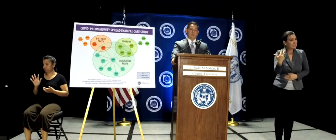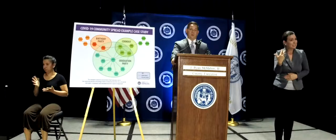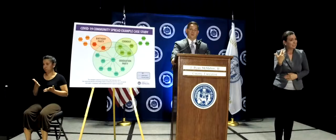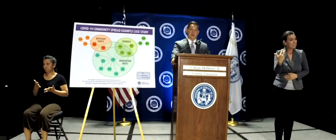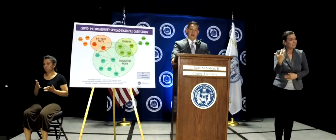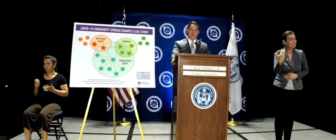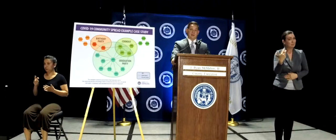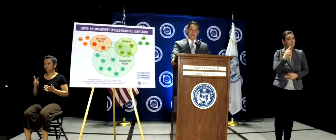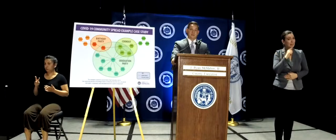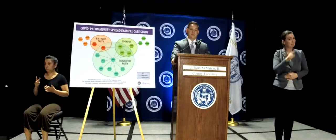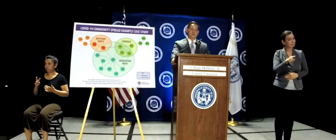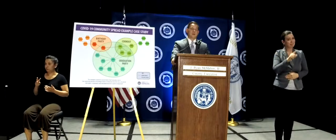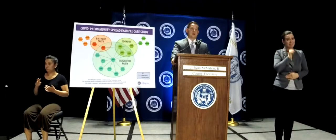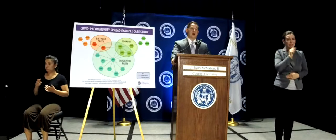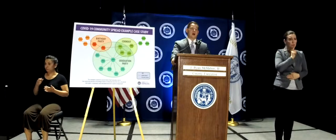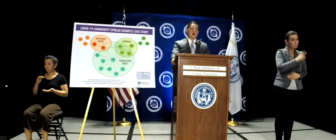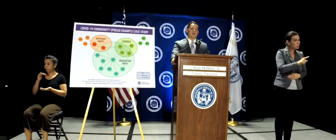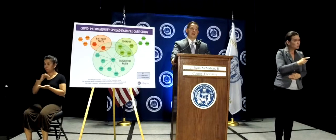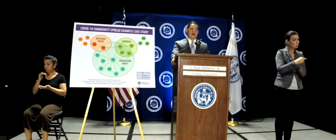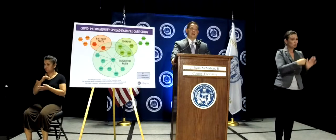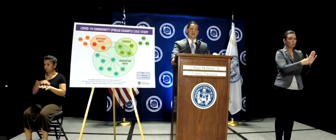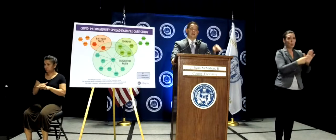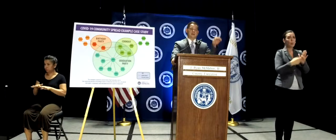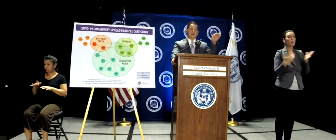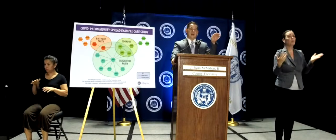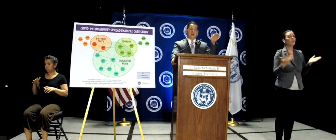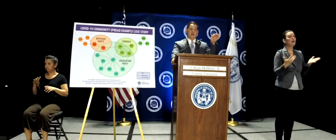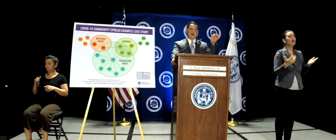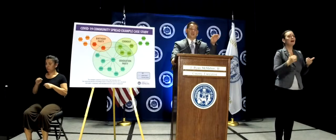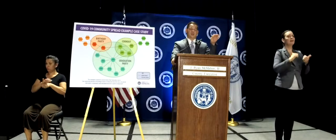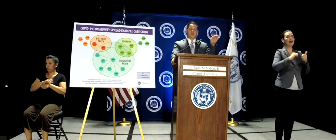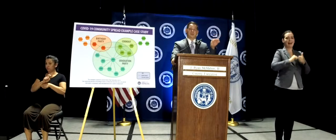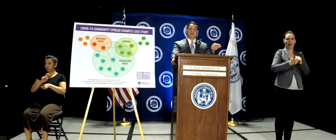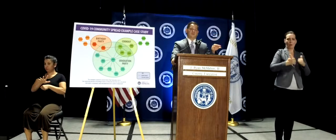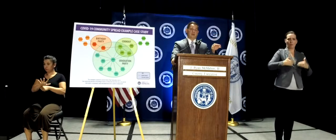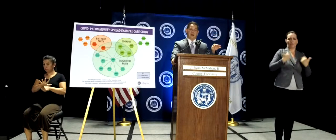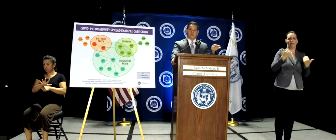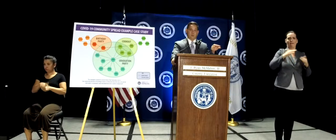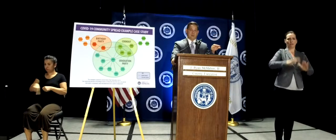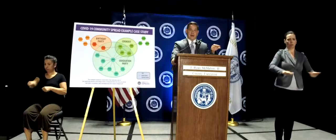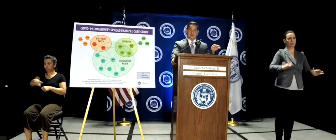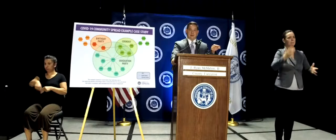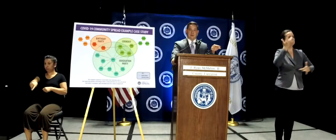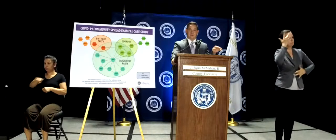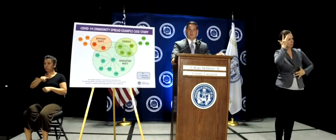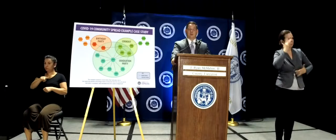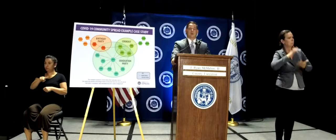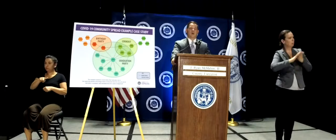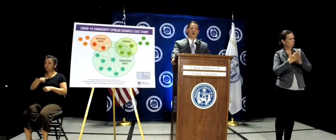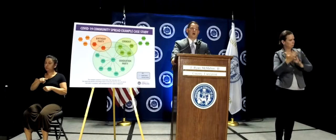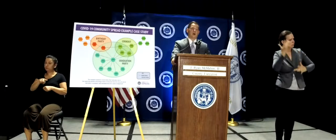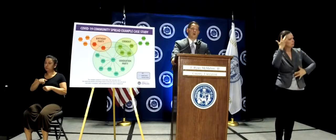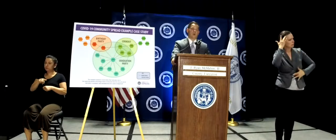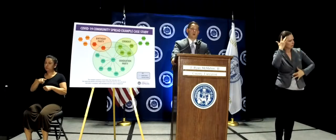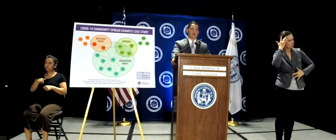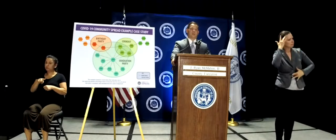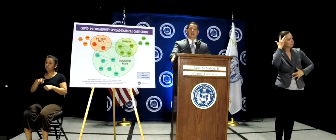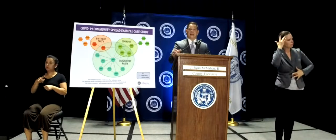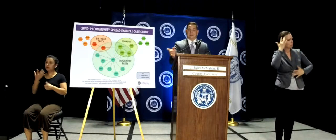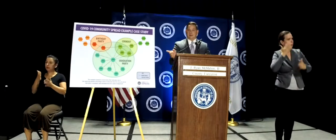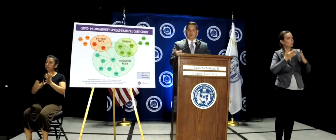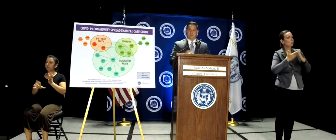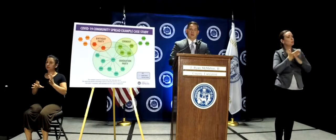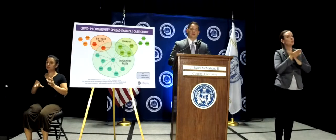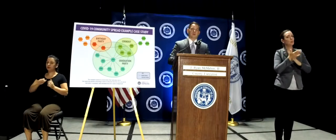little people have gotten this, that they actually received it via household contacts, or a